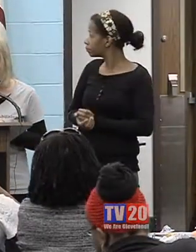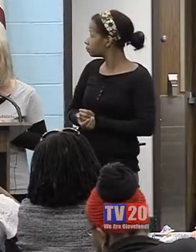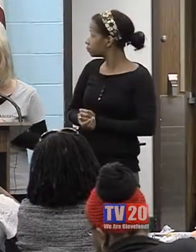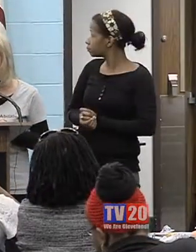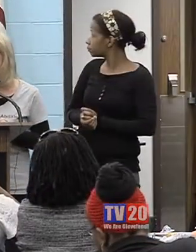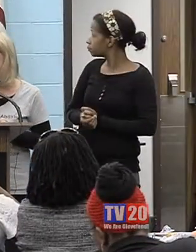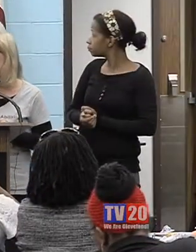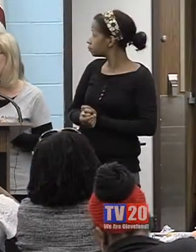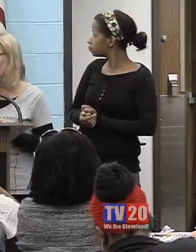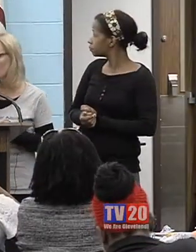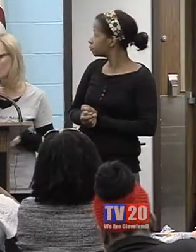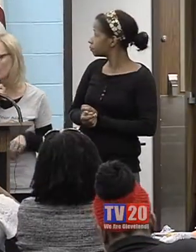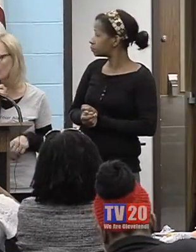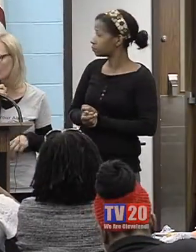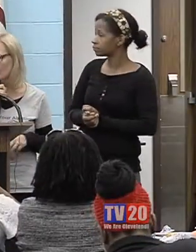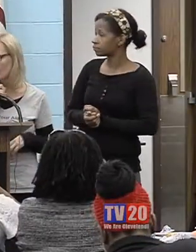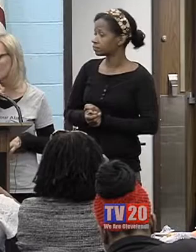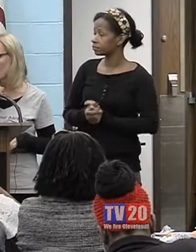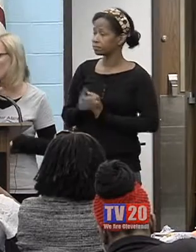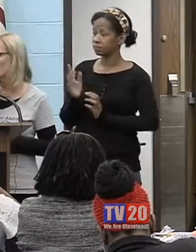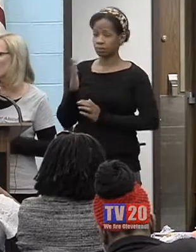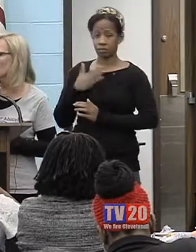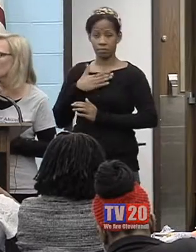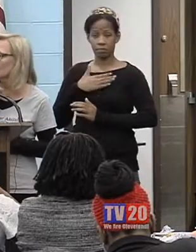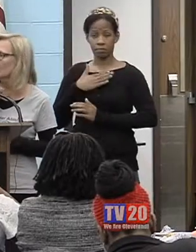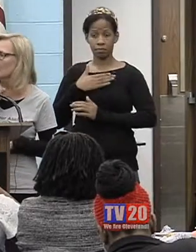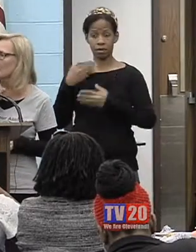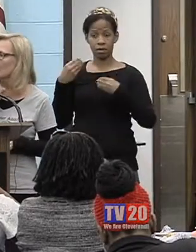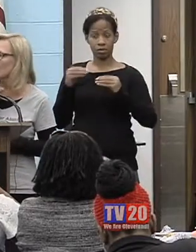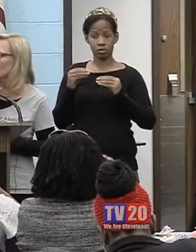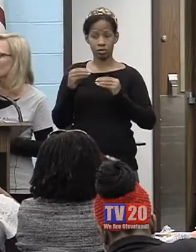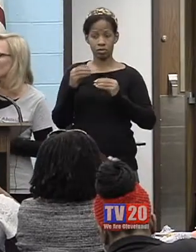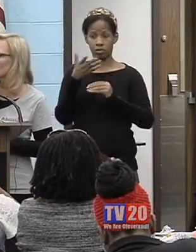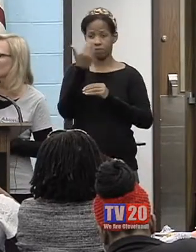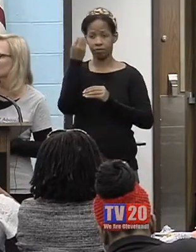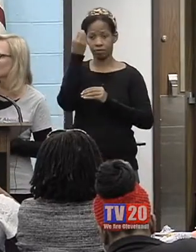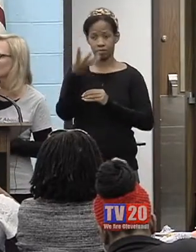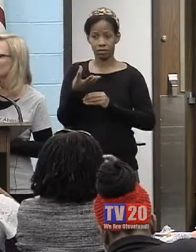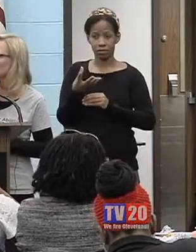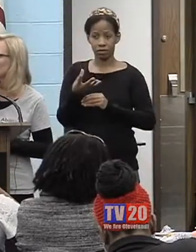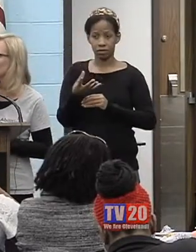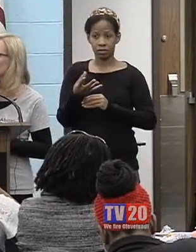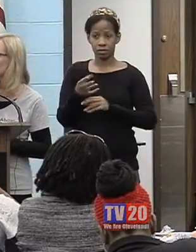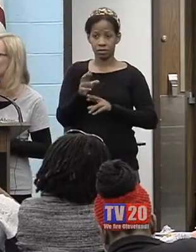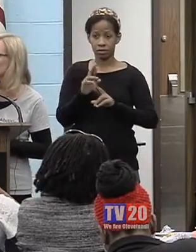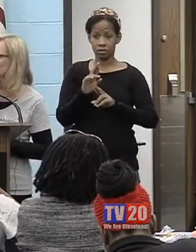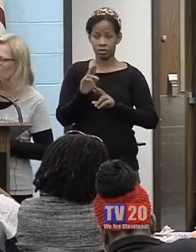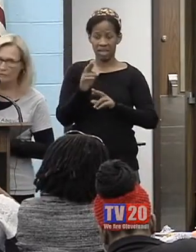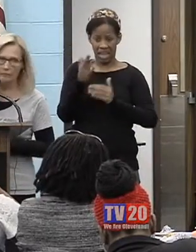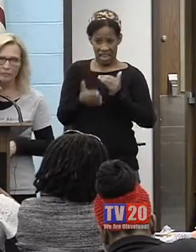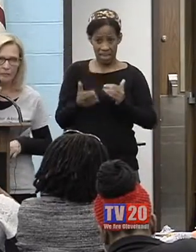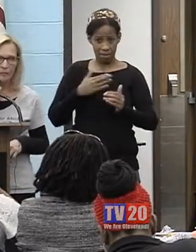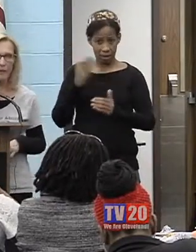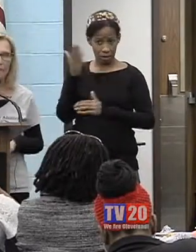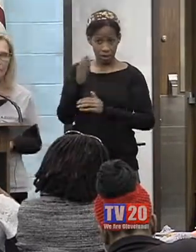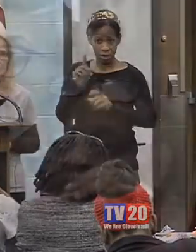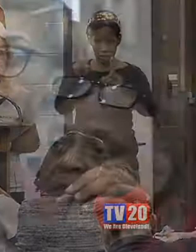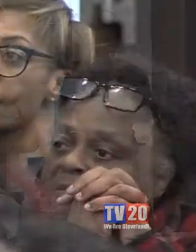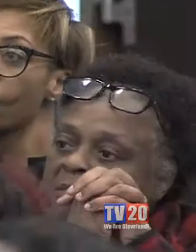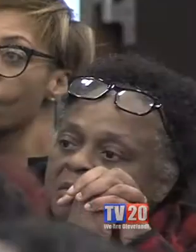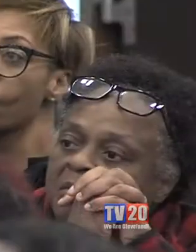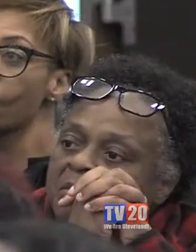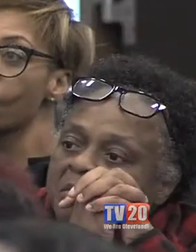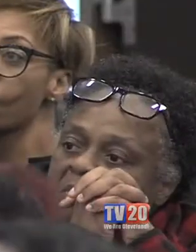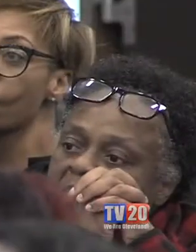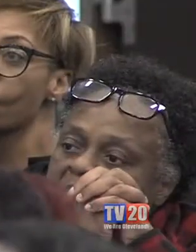So we do that on a lot of things, but we didn't say something we should have. There's going to be a question and answer period at the end of our talk. Yeah.